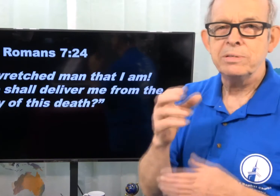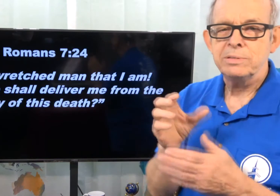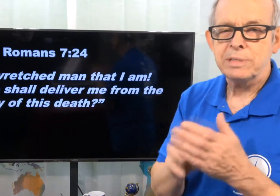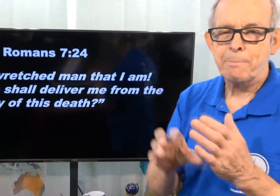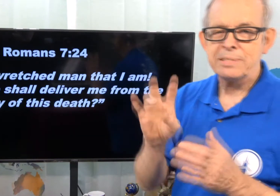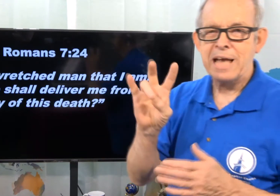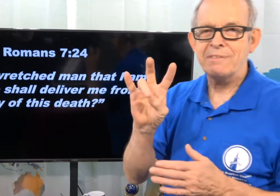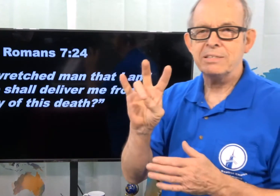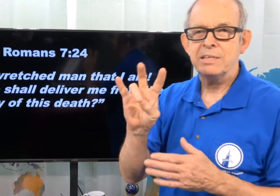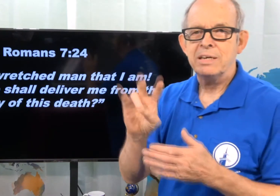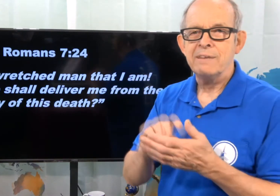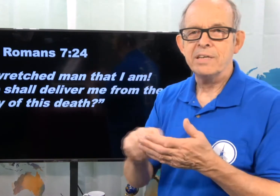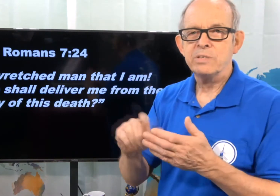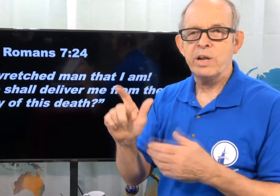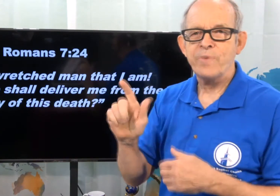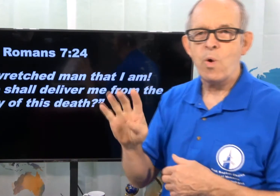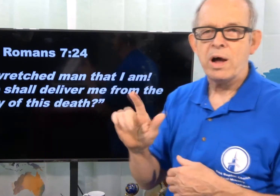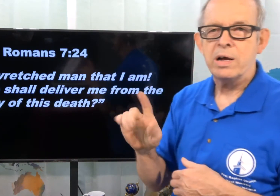Romans chapter 7, verse 24.